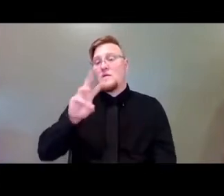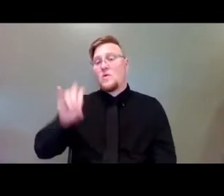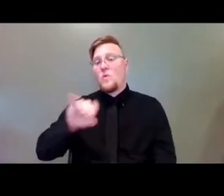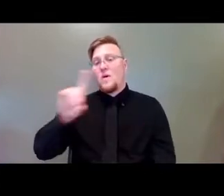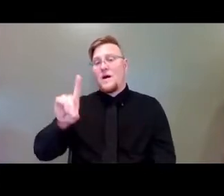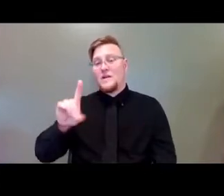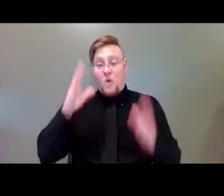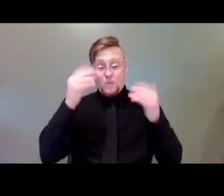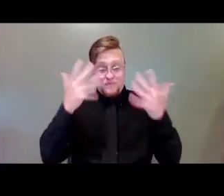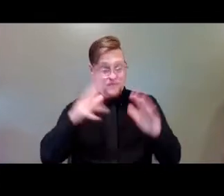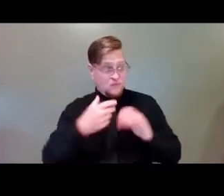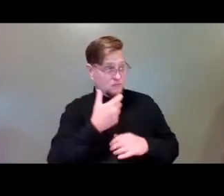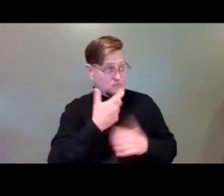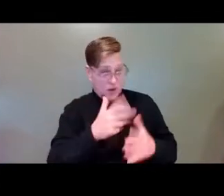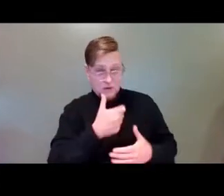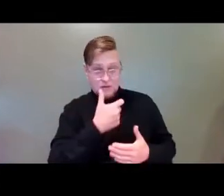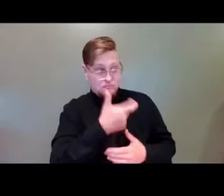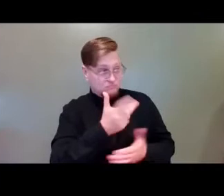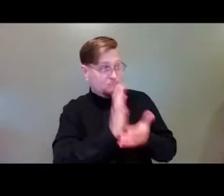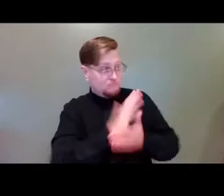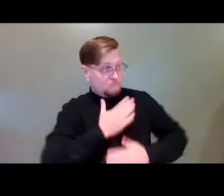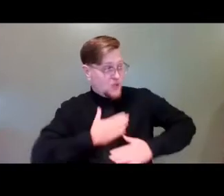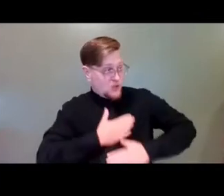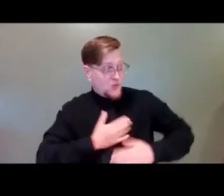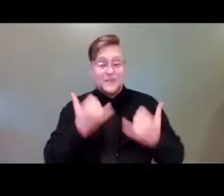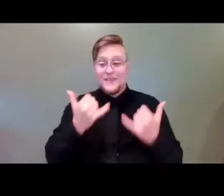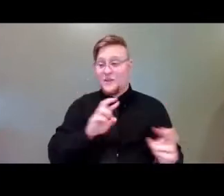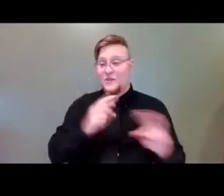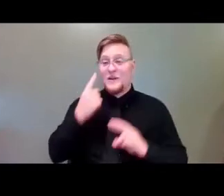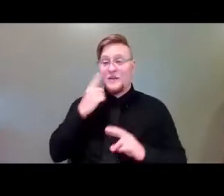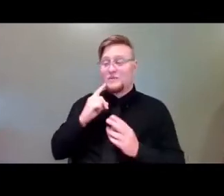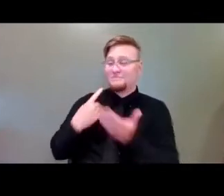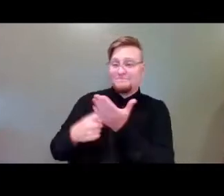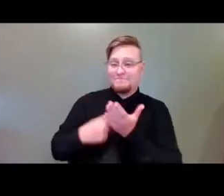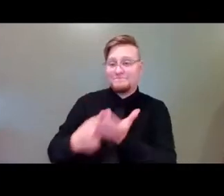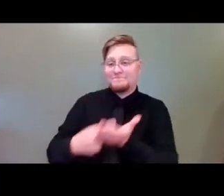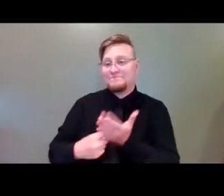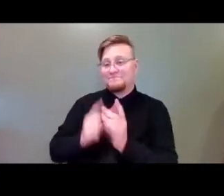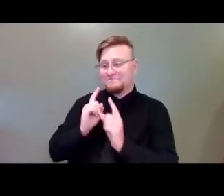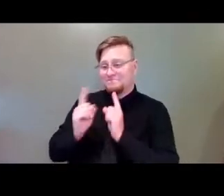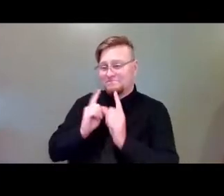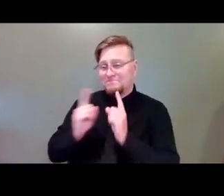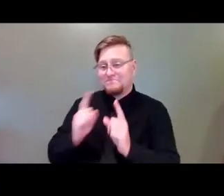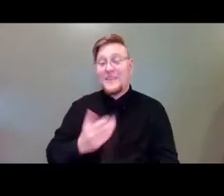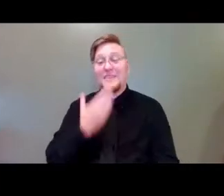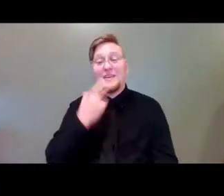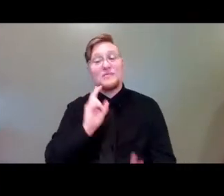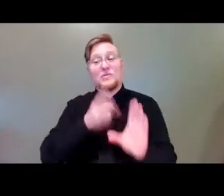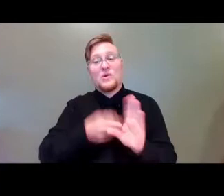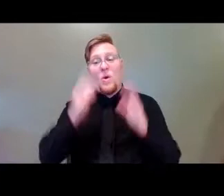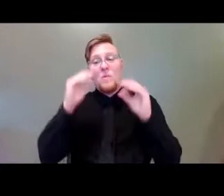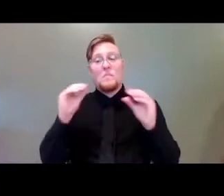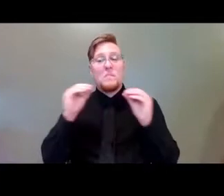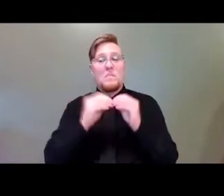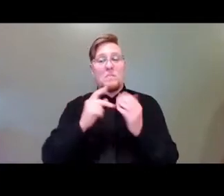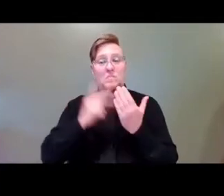question and answer session with Susan today. We're really glad that you could be with us and hope that you'll be able to join us for more of these